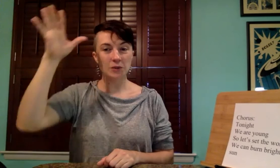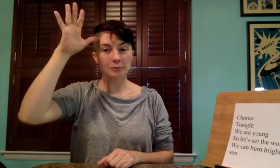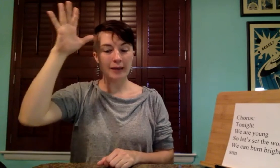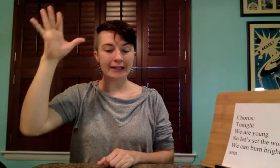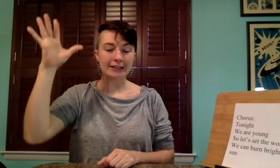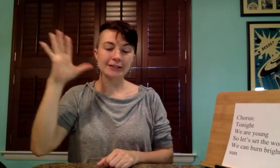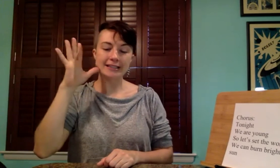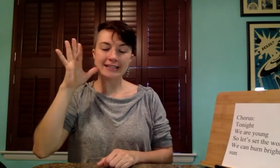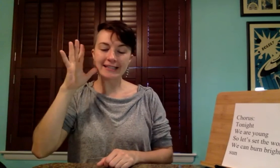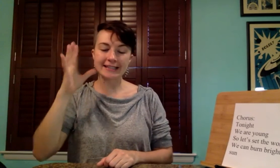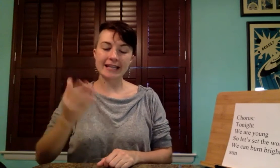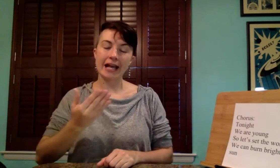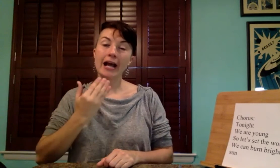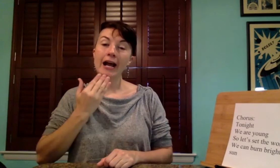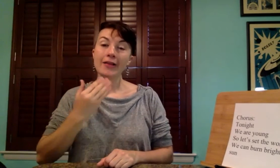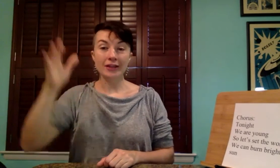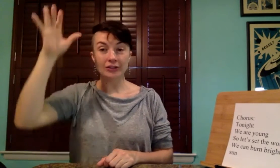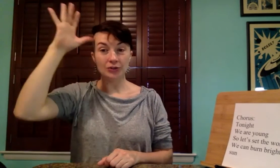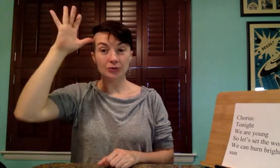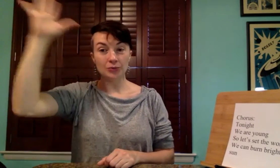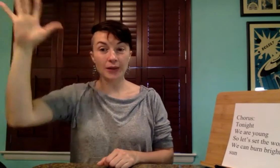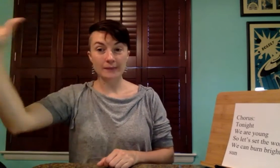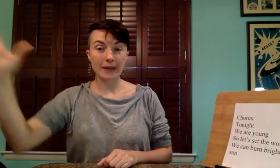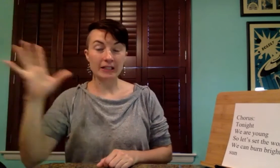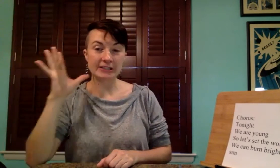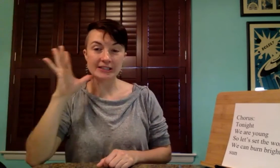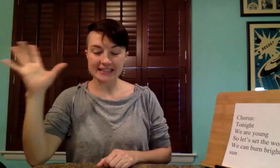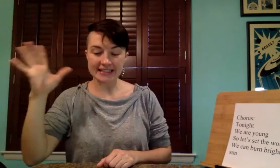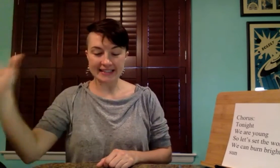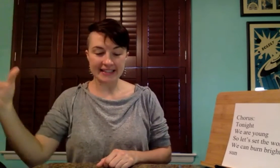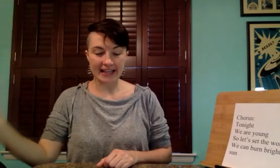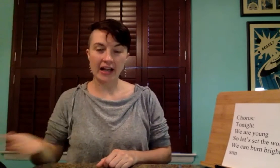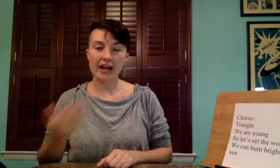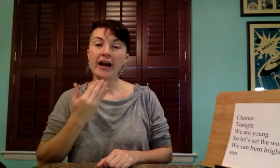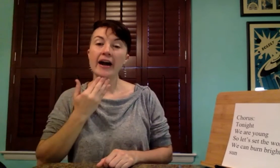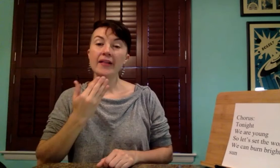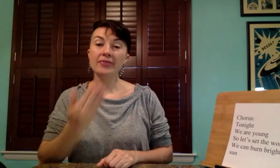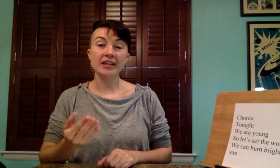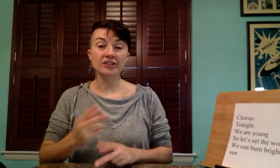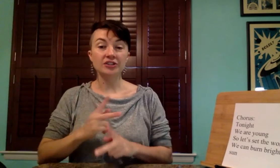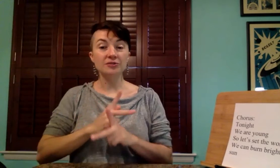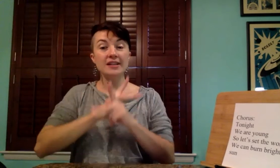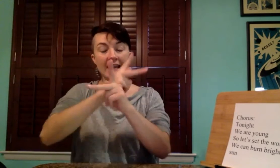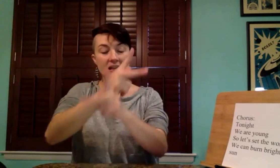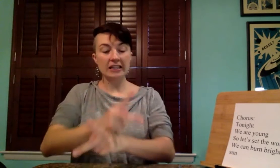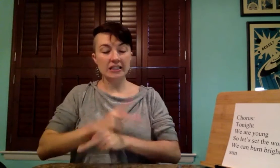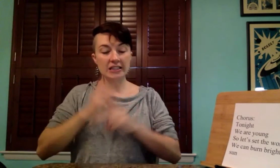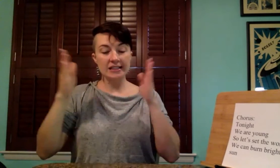you, parents. Thank you, grandparents. Thank you,